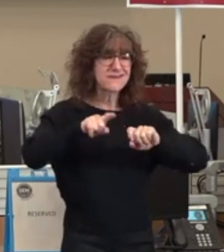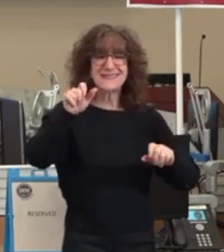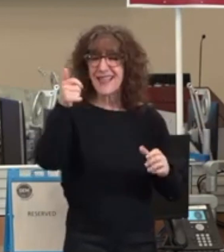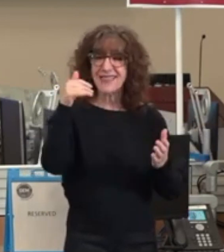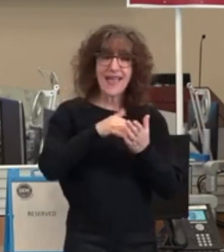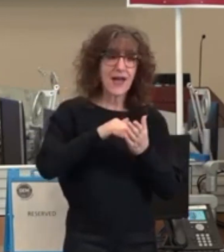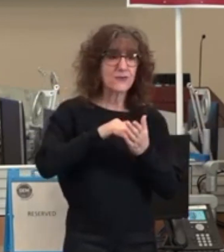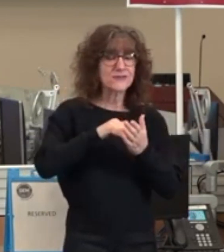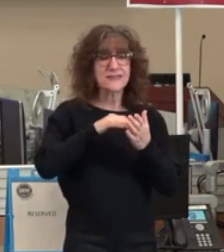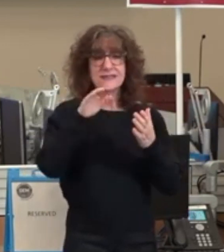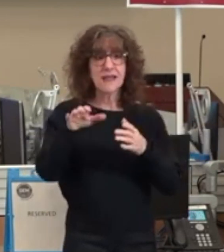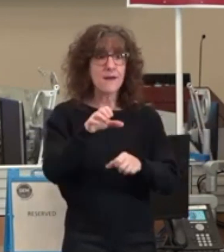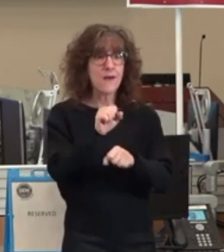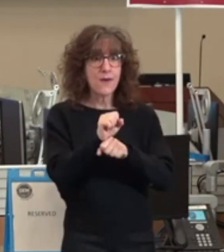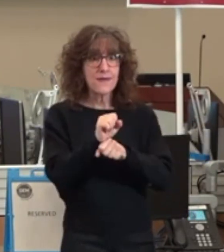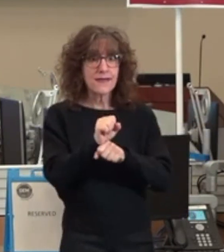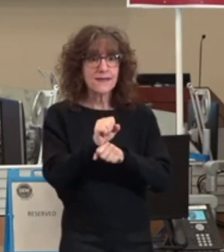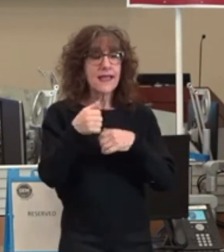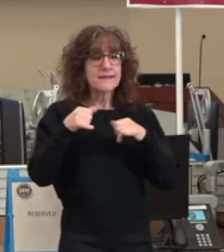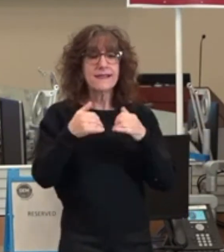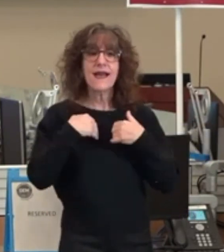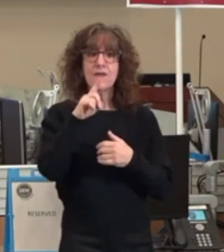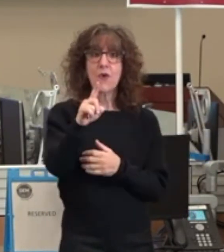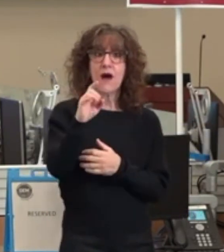of appointments, we still have nearly